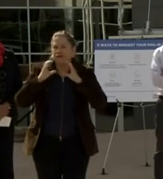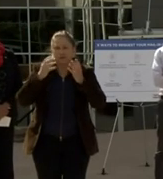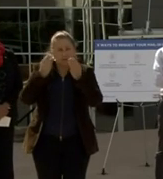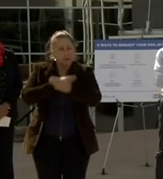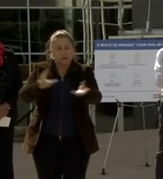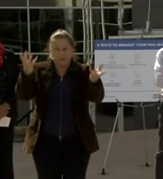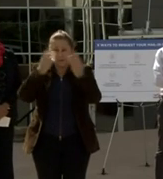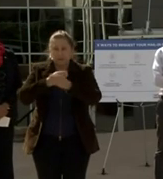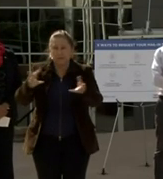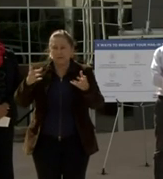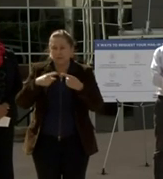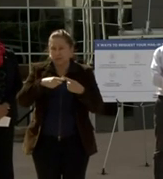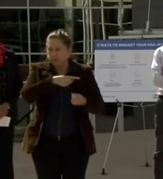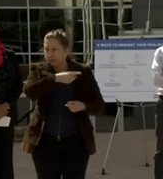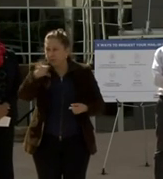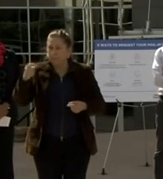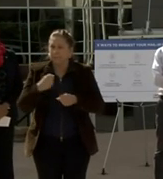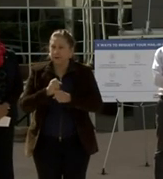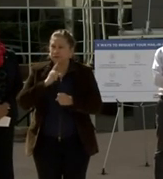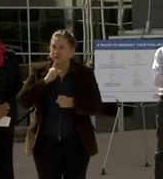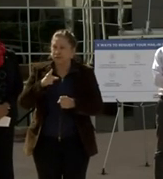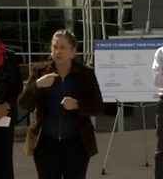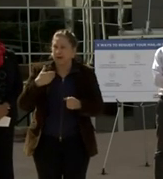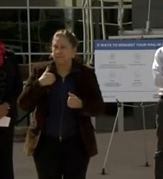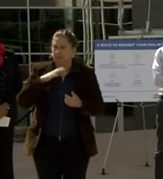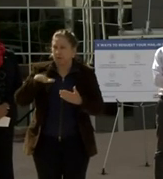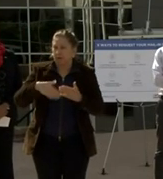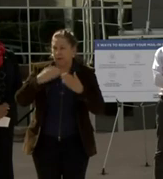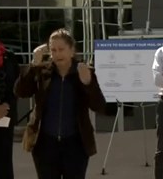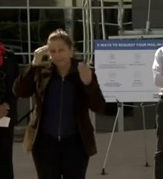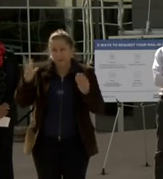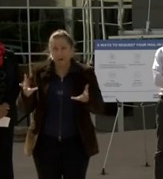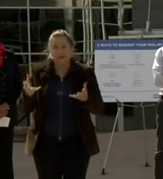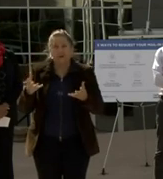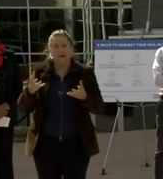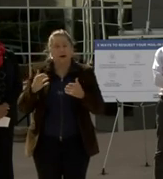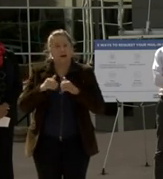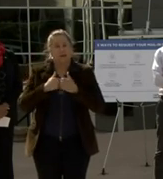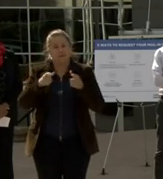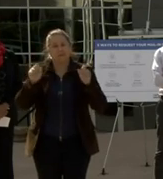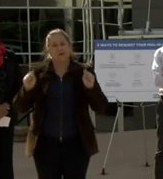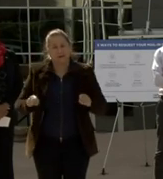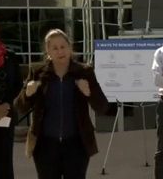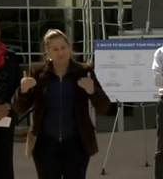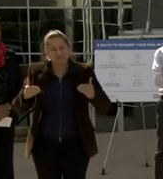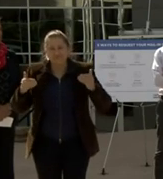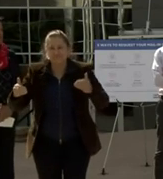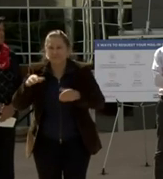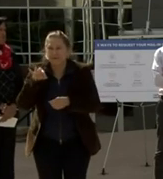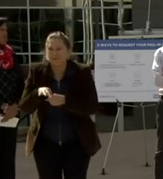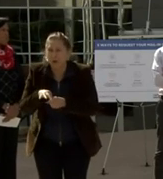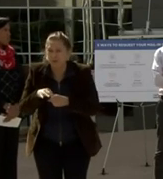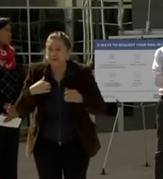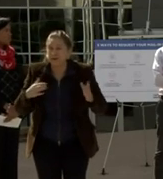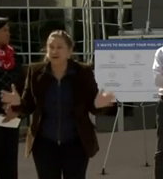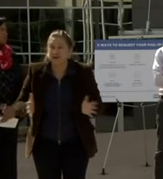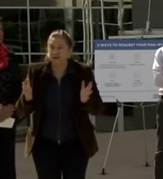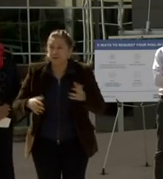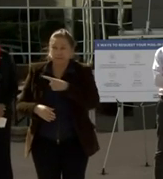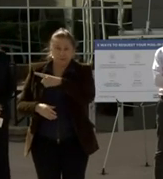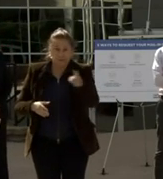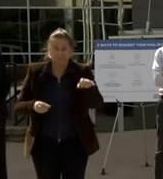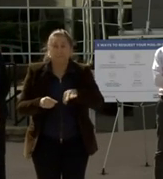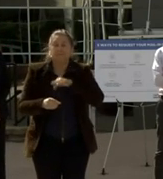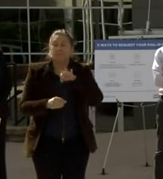information required to successfully cast their ballot. While we encourage all voters to request a ballot by mail and return that ballot